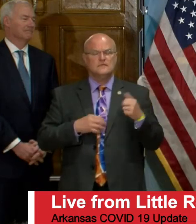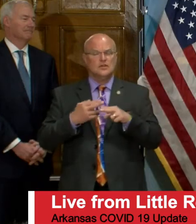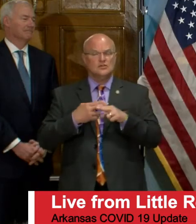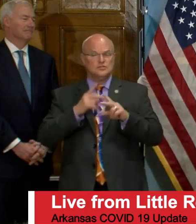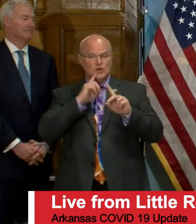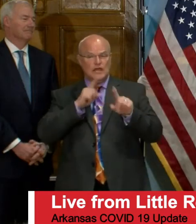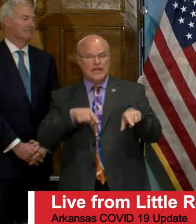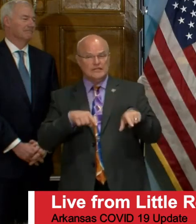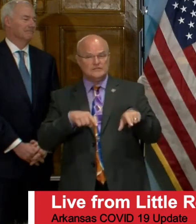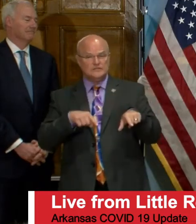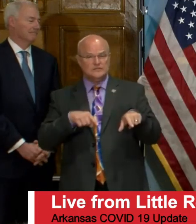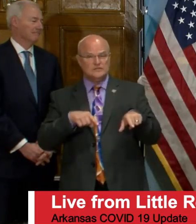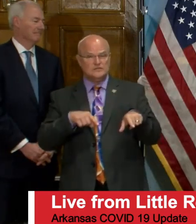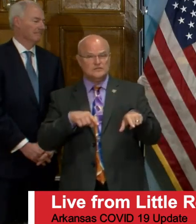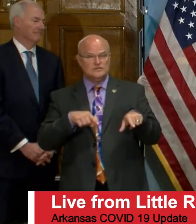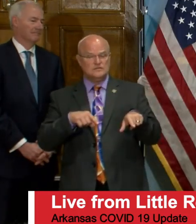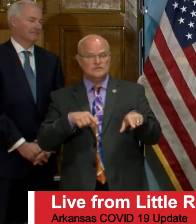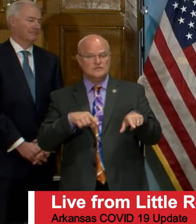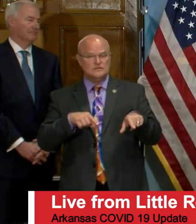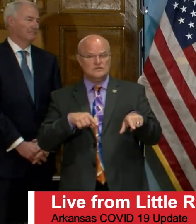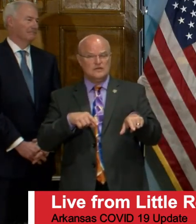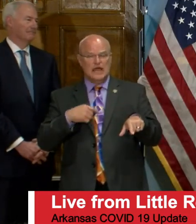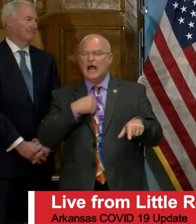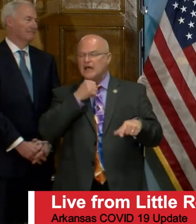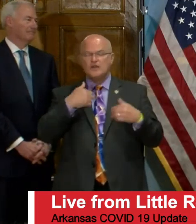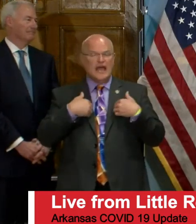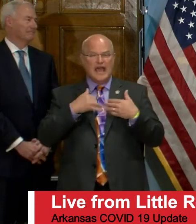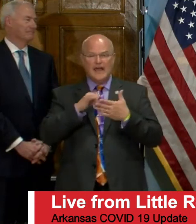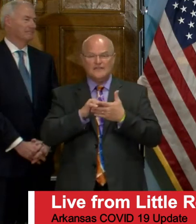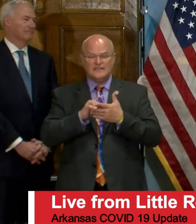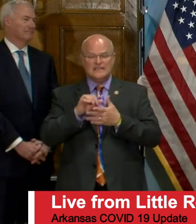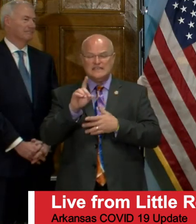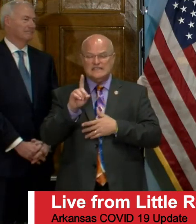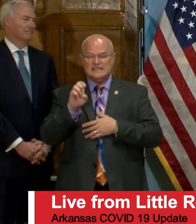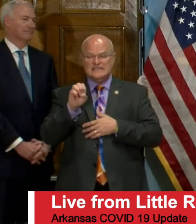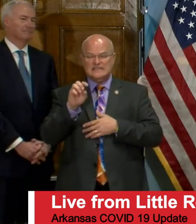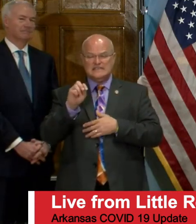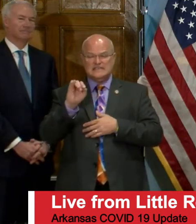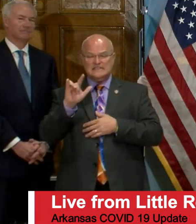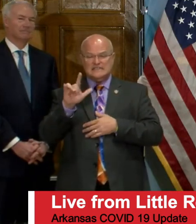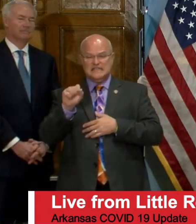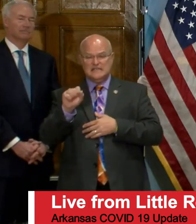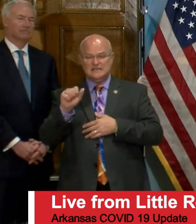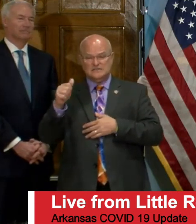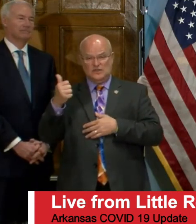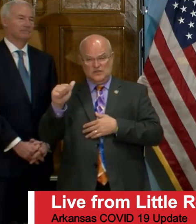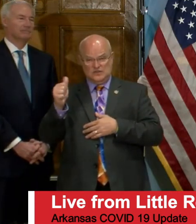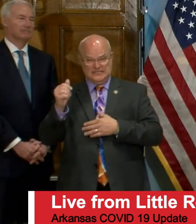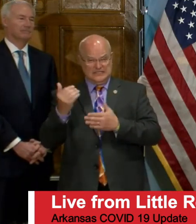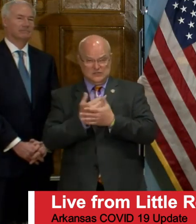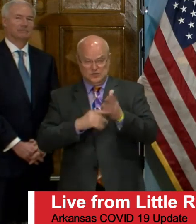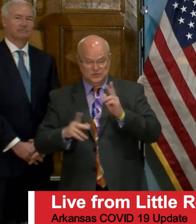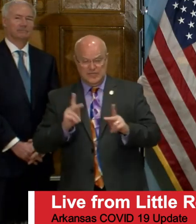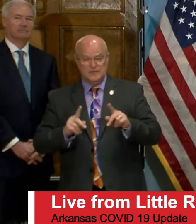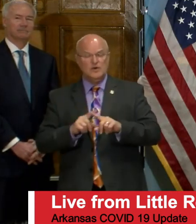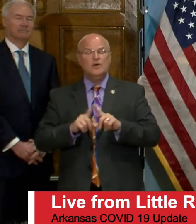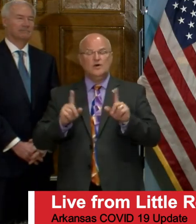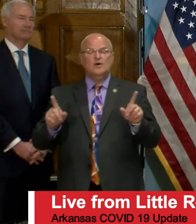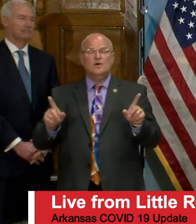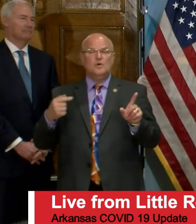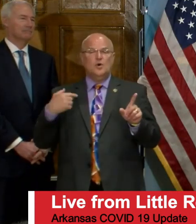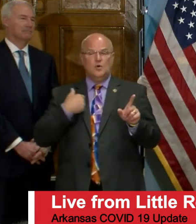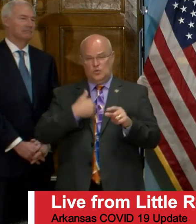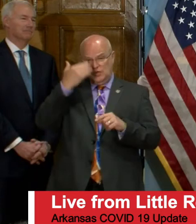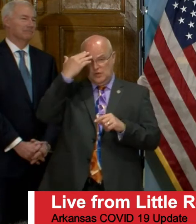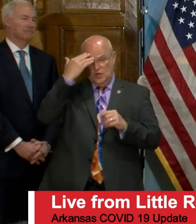Short answer is I don't have the details on those 10 new, but